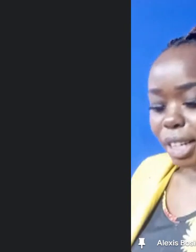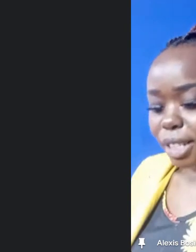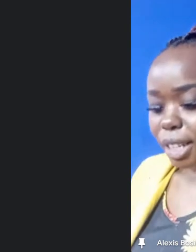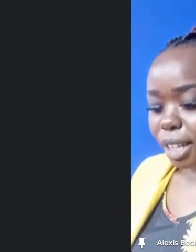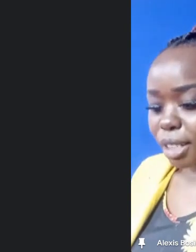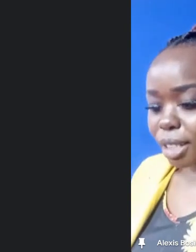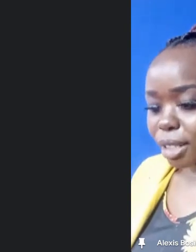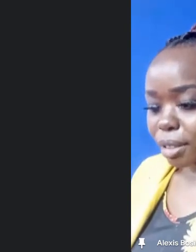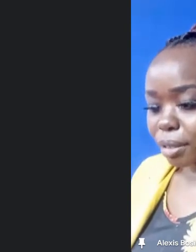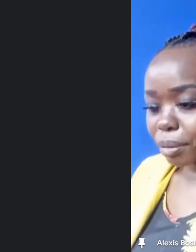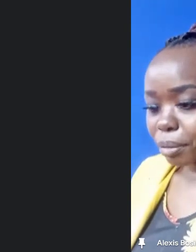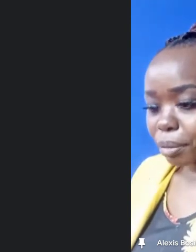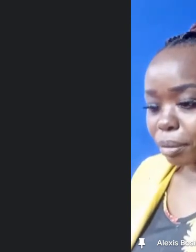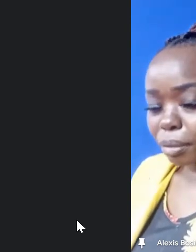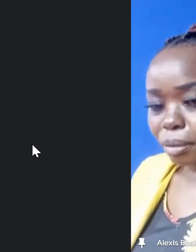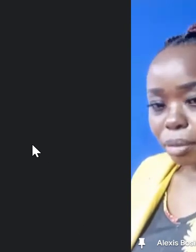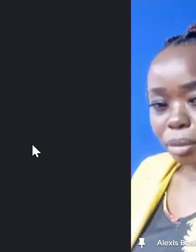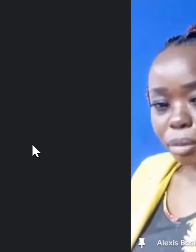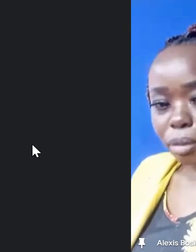Yes, Charles?